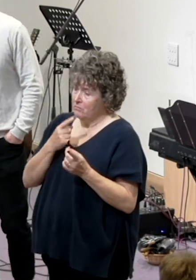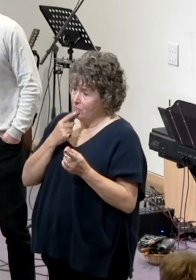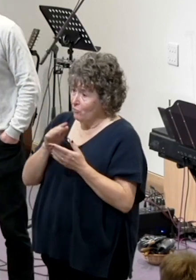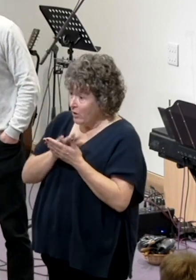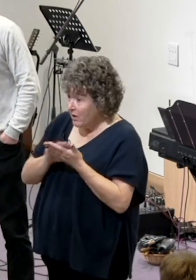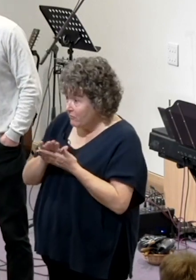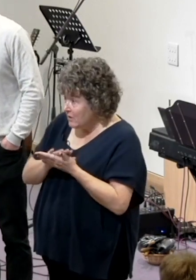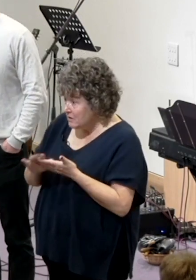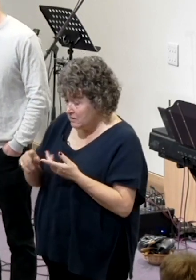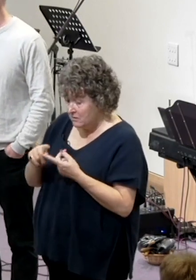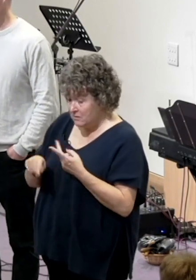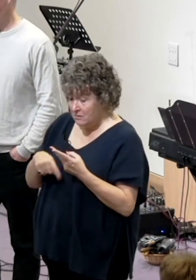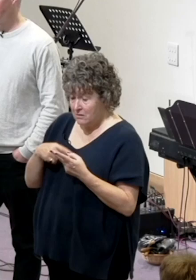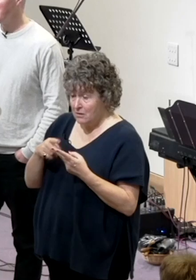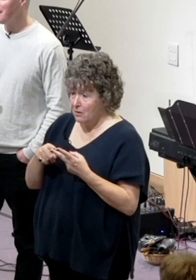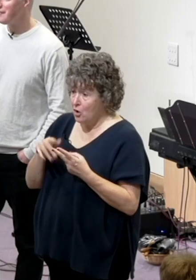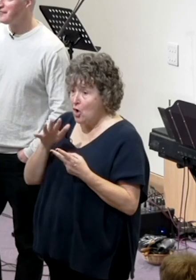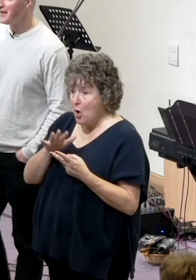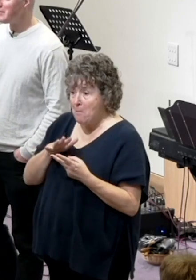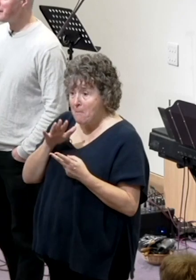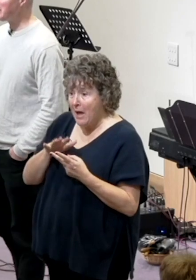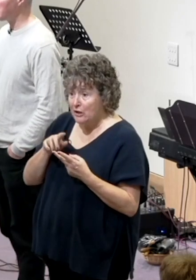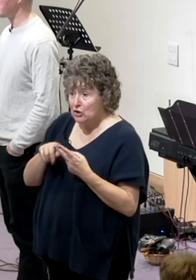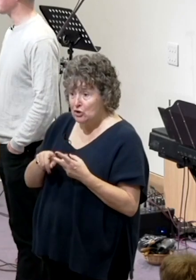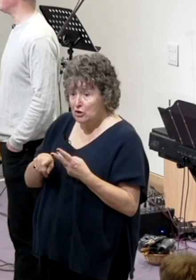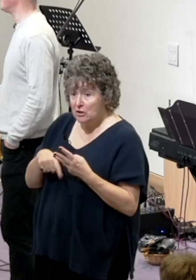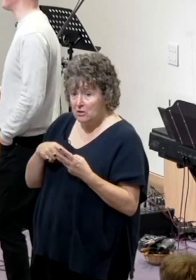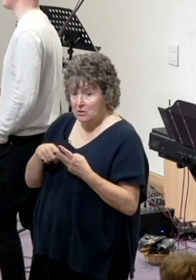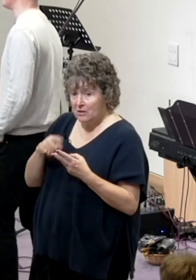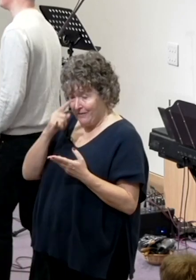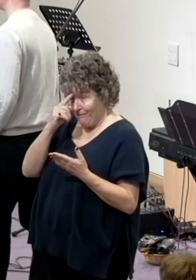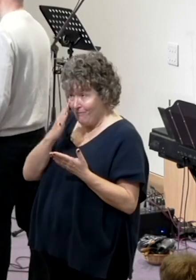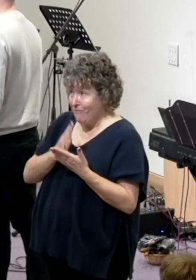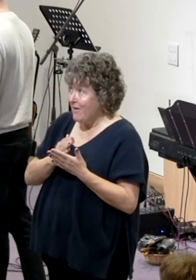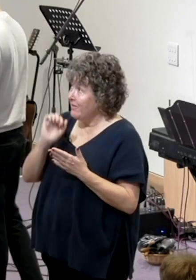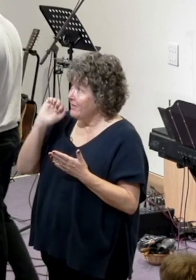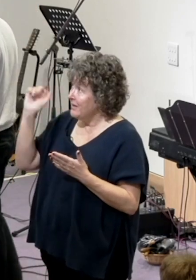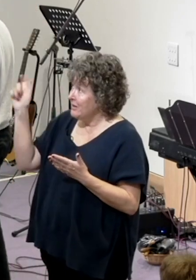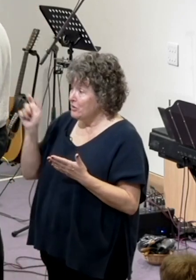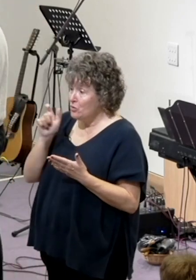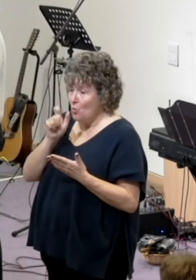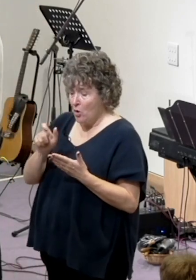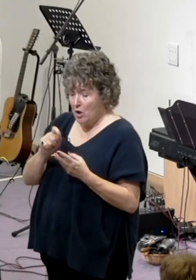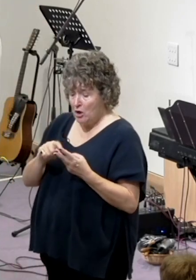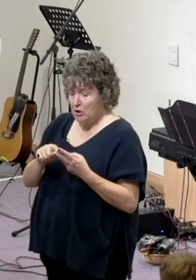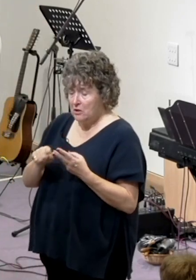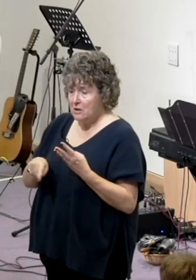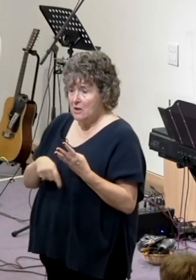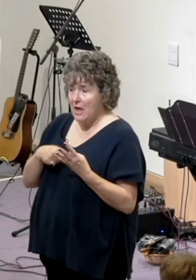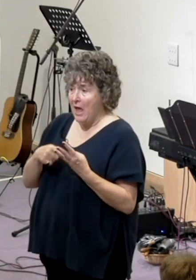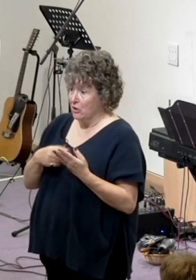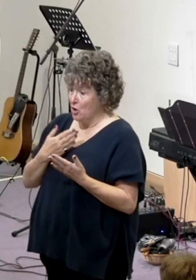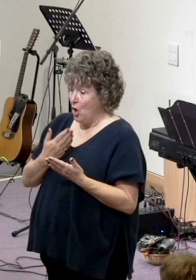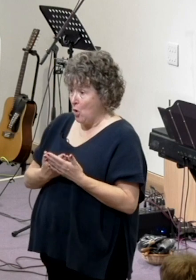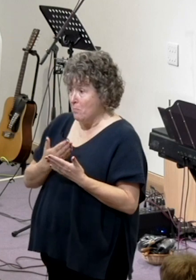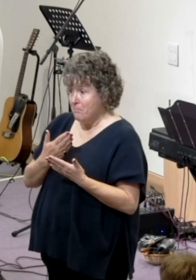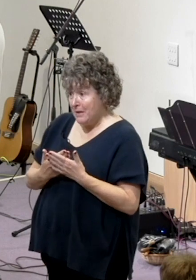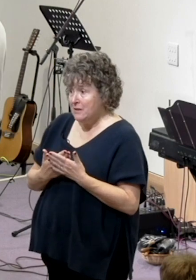and compassion, faith in God's word, and costly